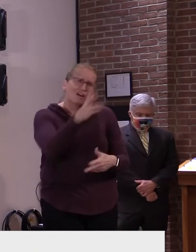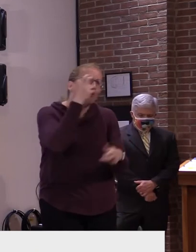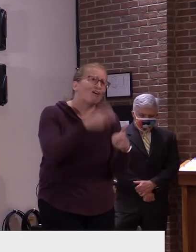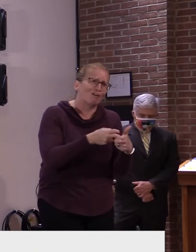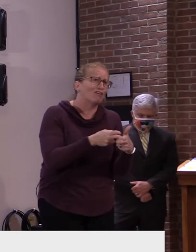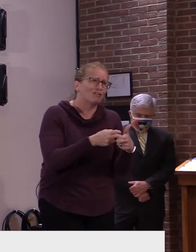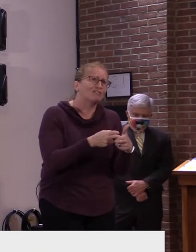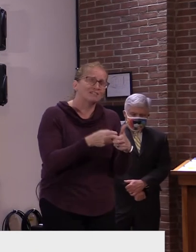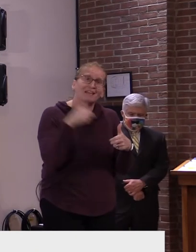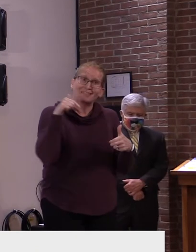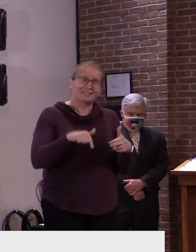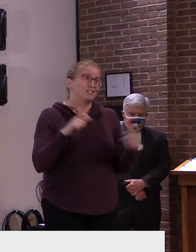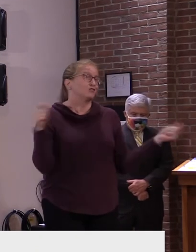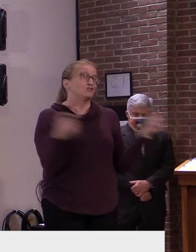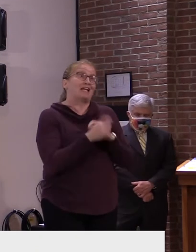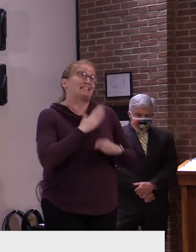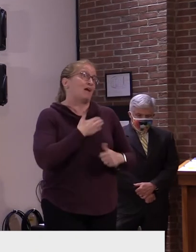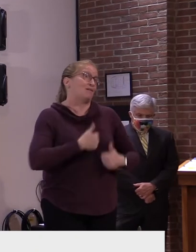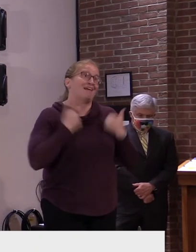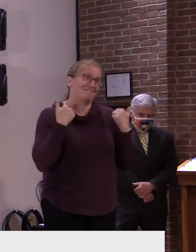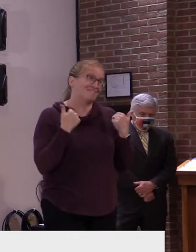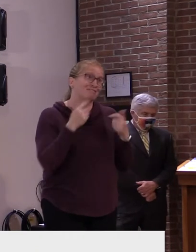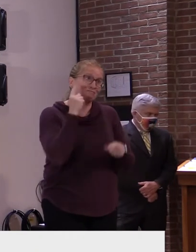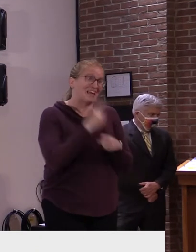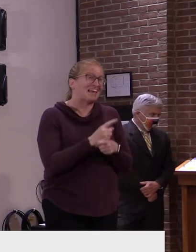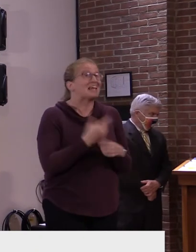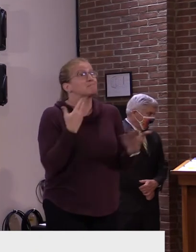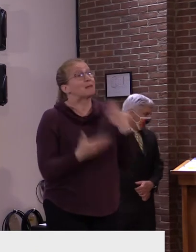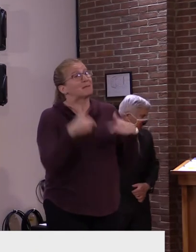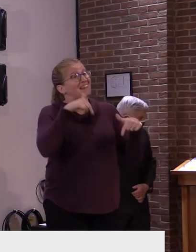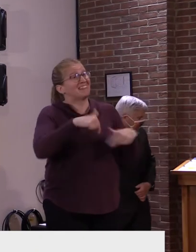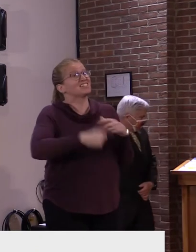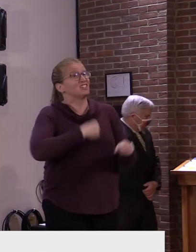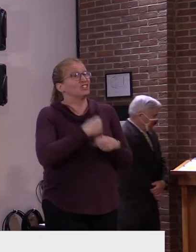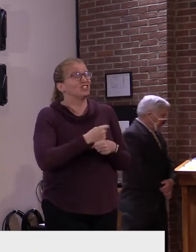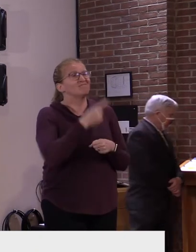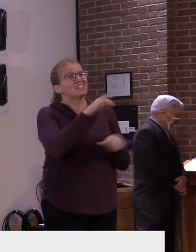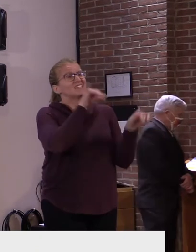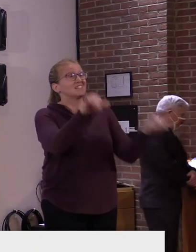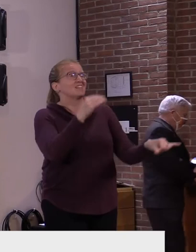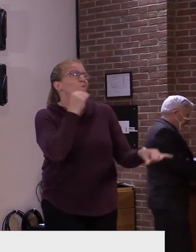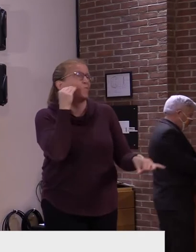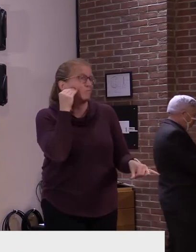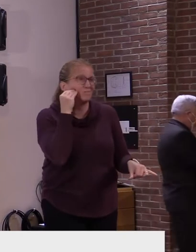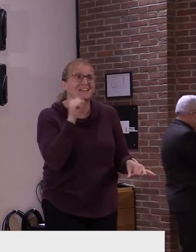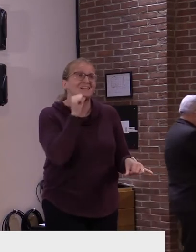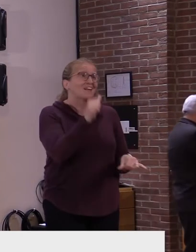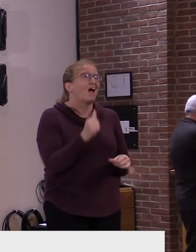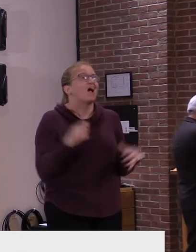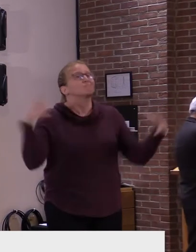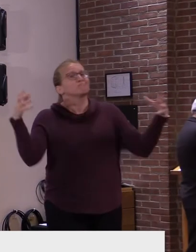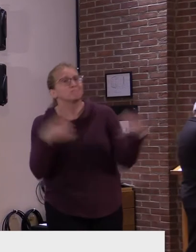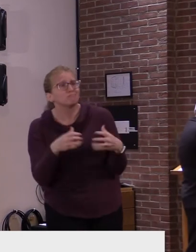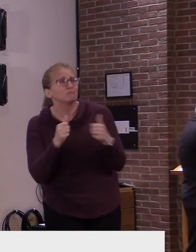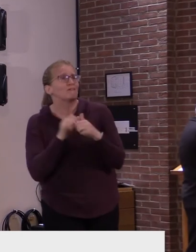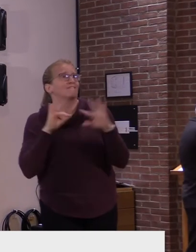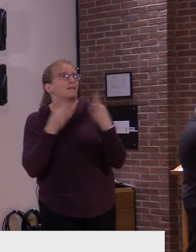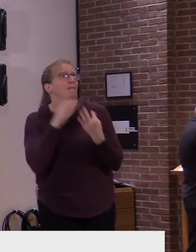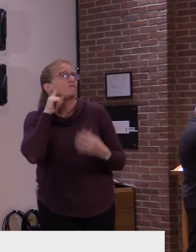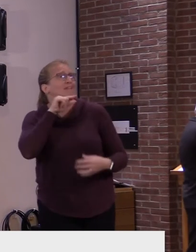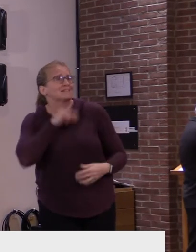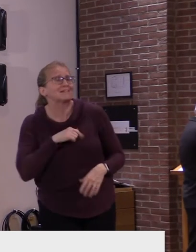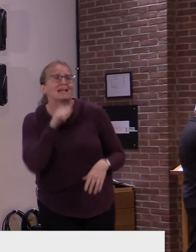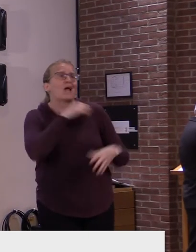advance that this is the year that they might stay home for the holidays and reduce the size of the crowd around their table